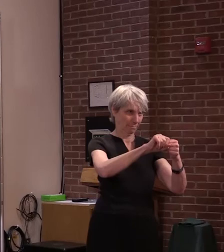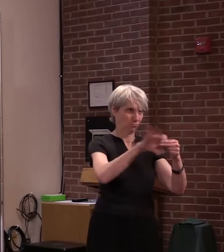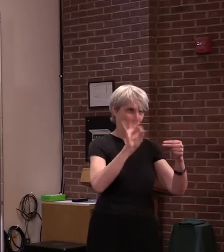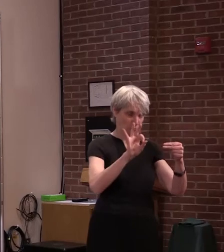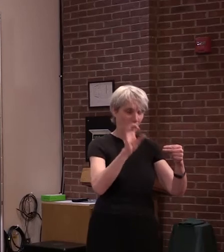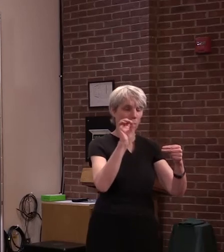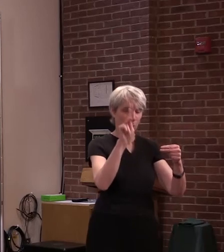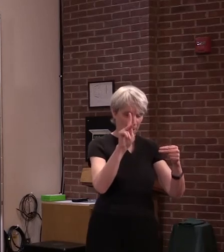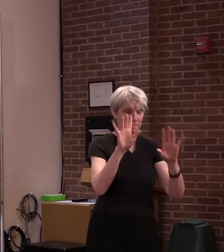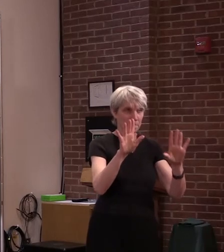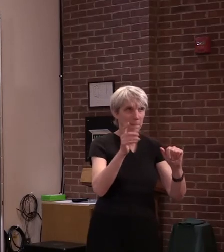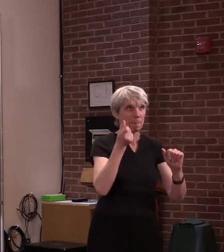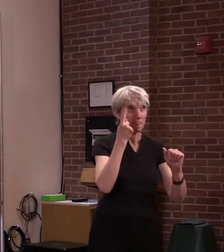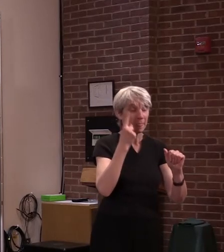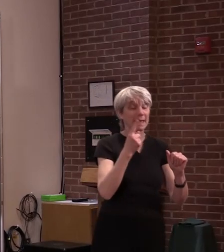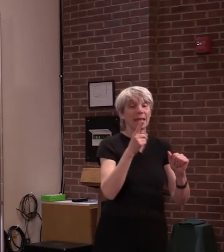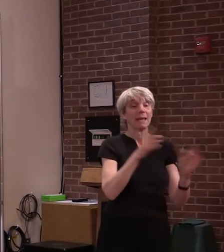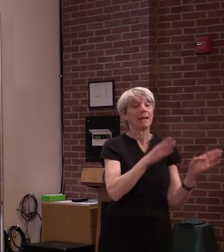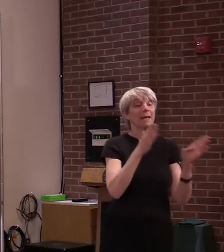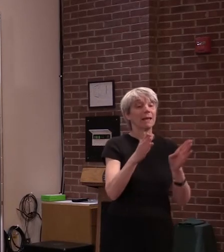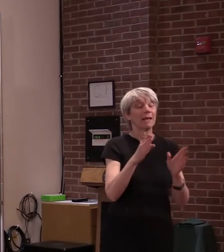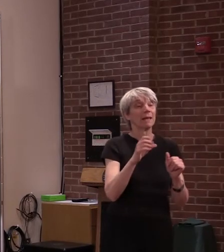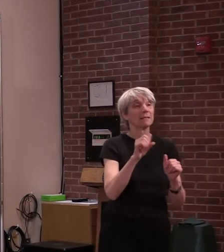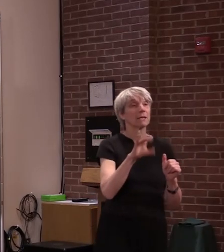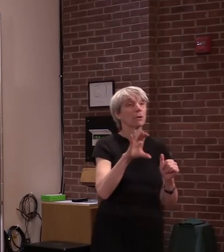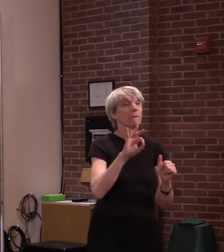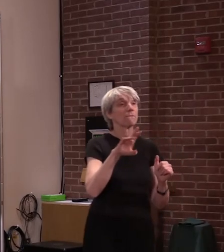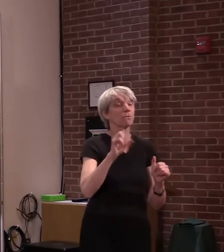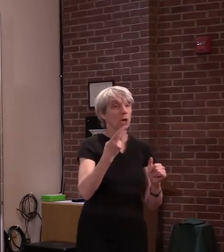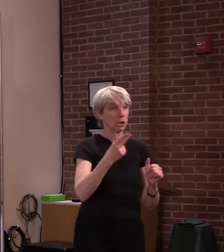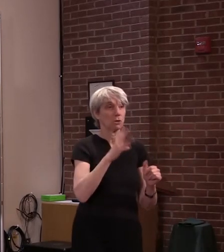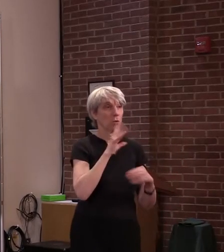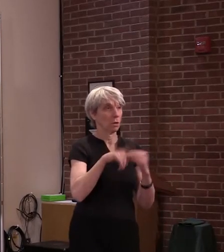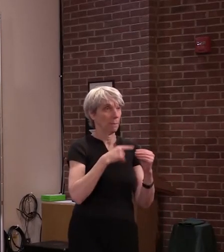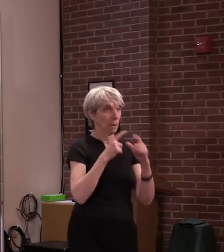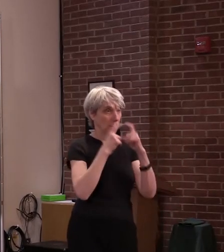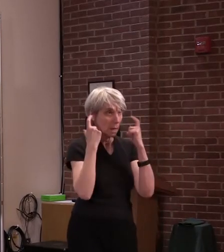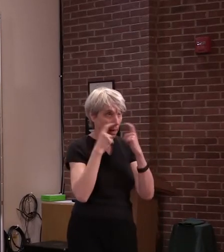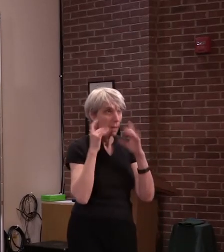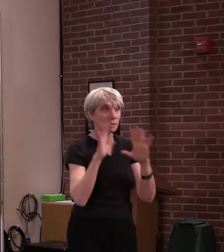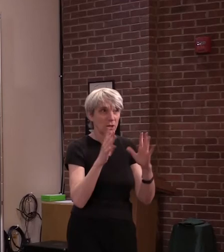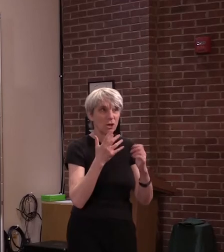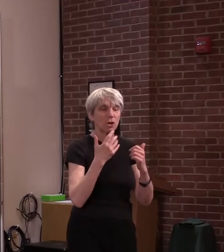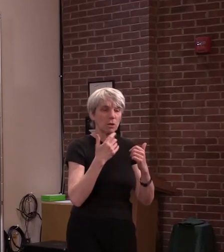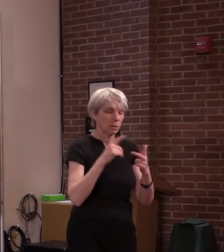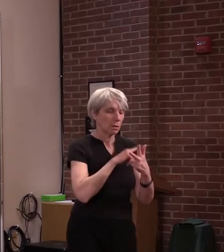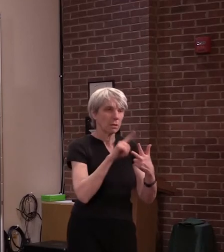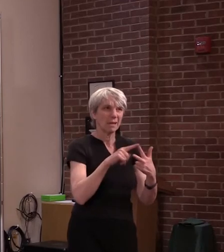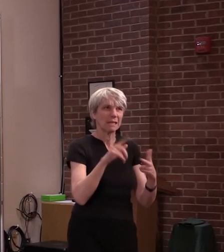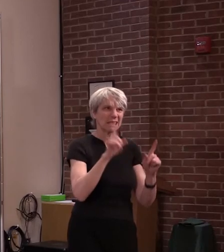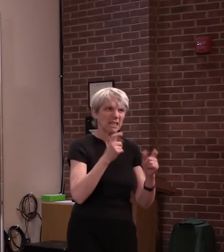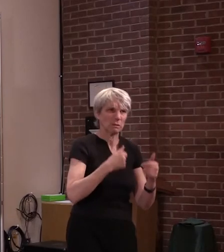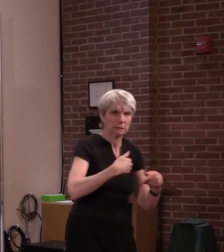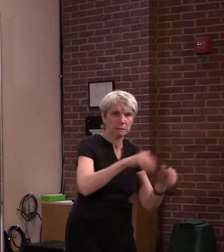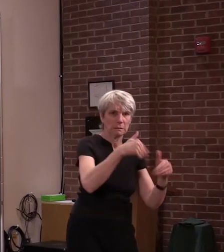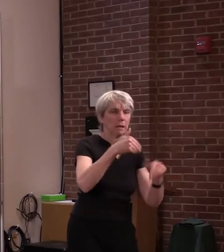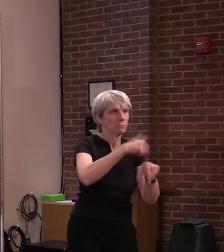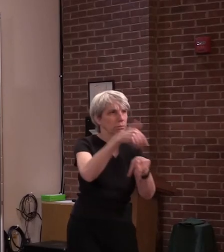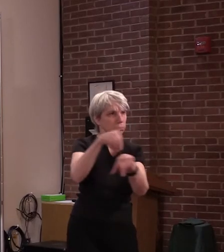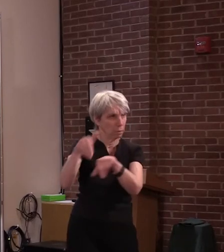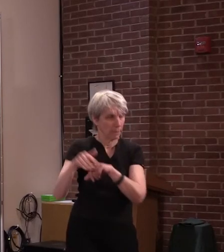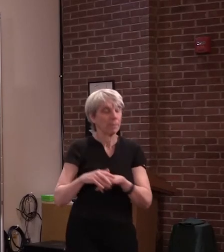sounds like Secretary French covered the mask question, and you're doing your best with getting as many tests as possible. So I'm wondering